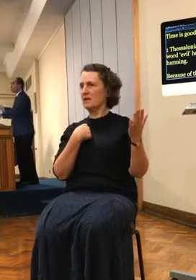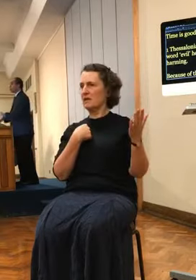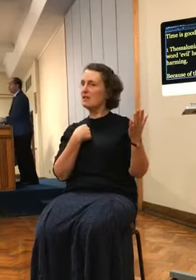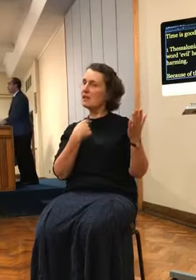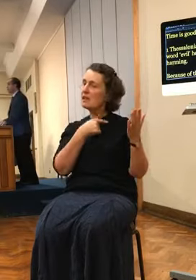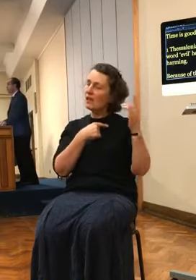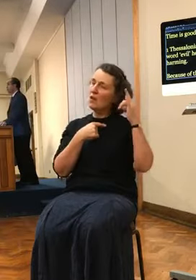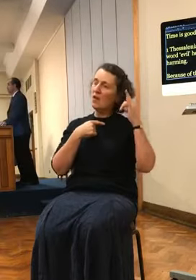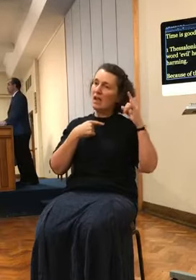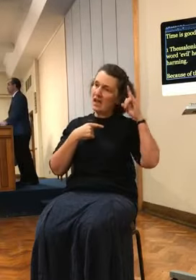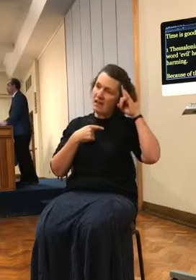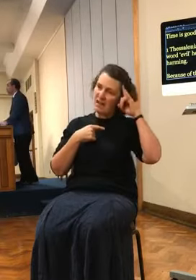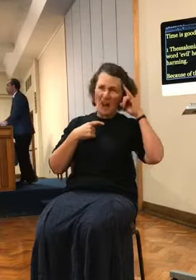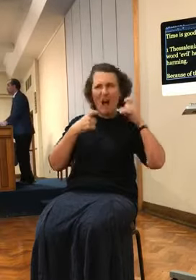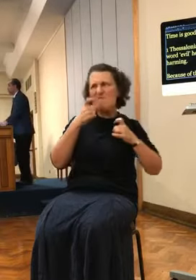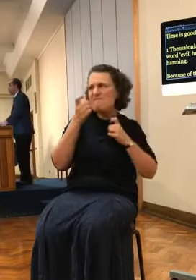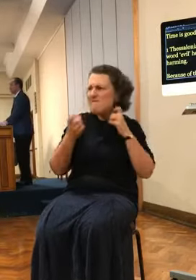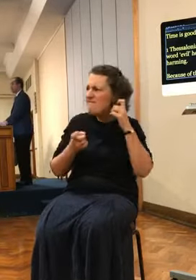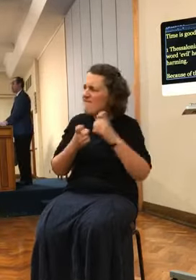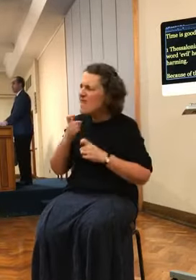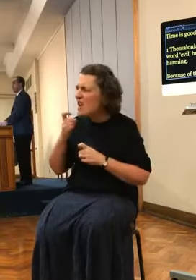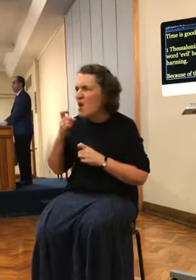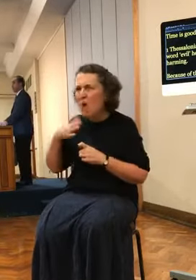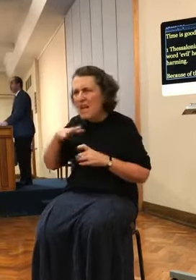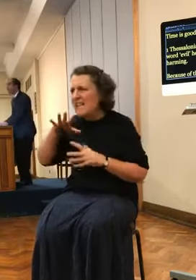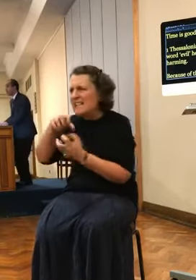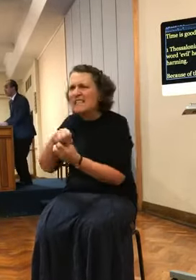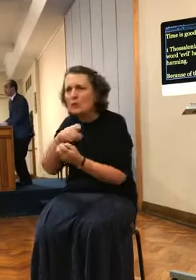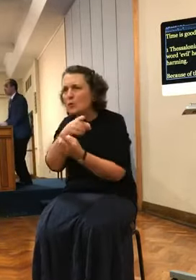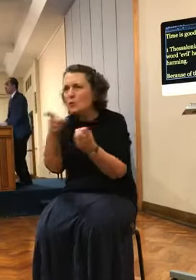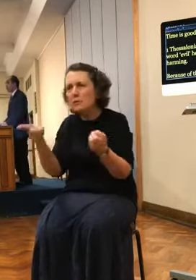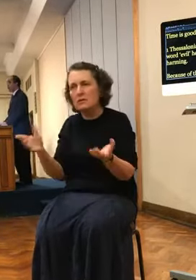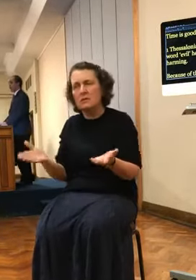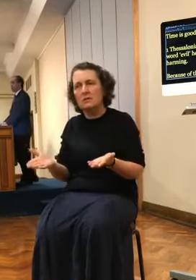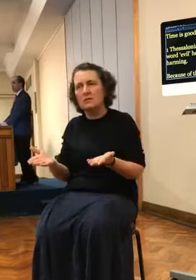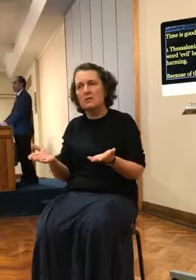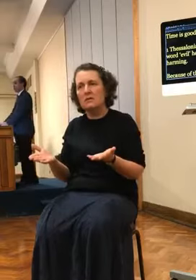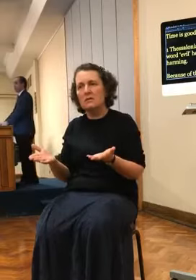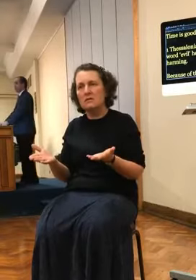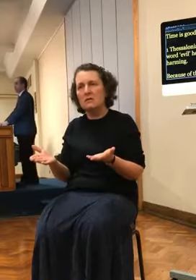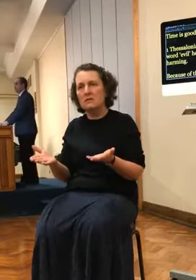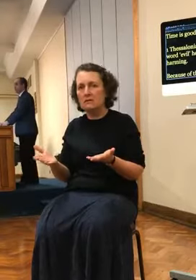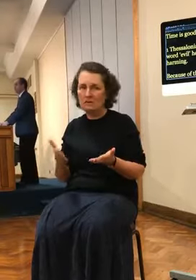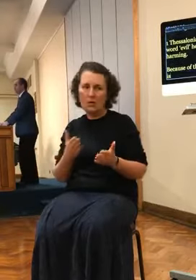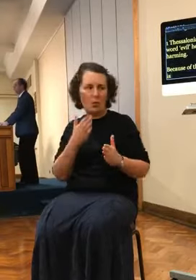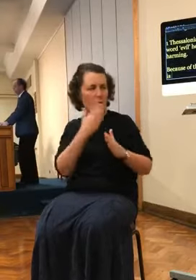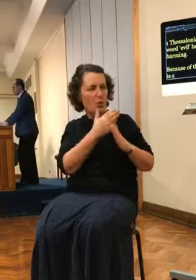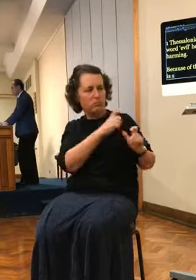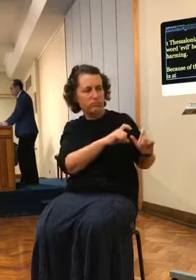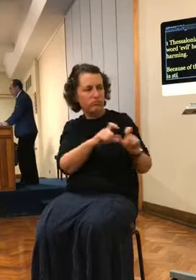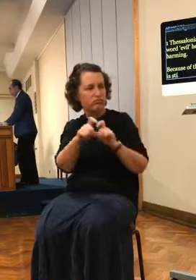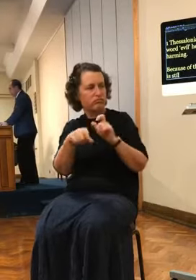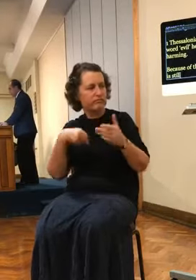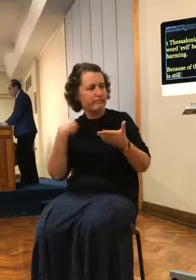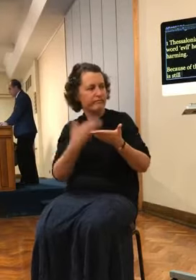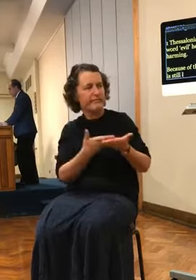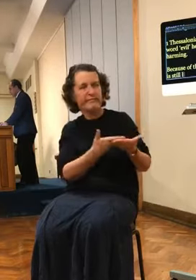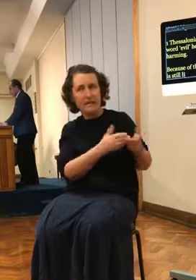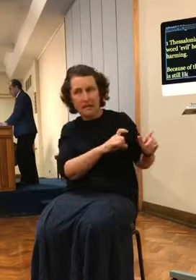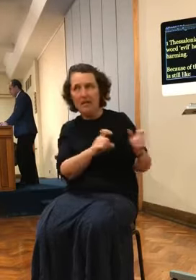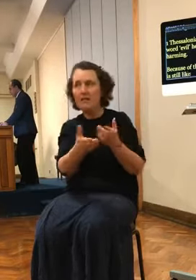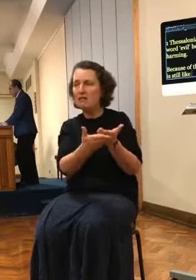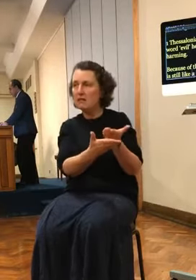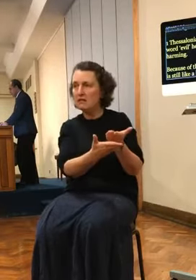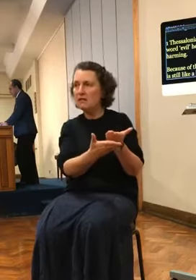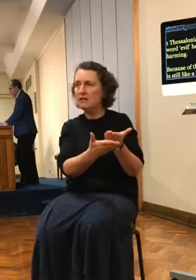seeking whom to devour us, as 1 Peter tells us. The devil has not stopped yet working. So we need